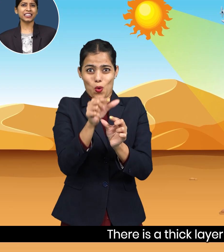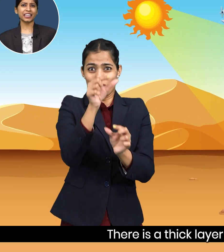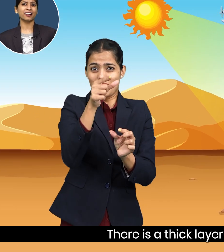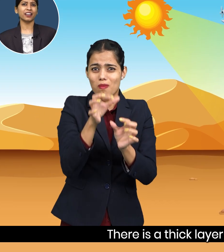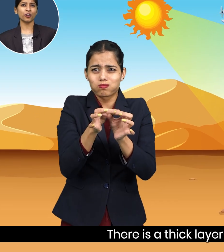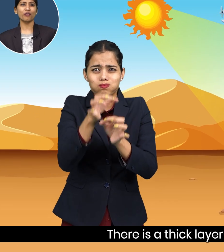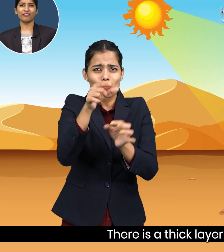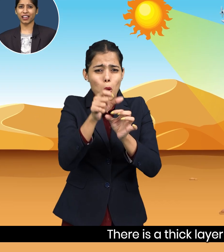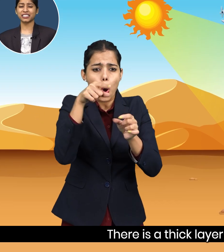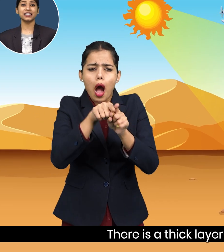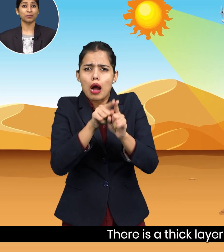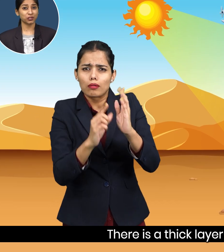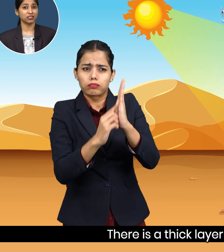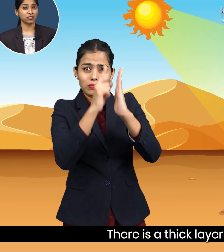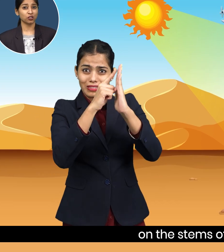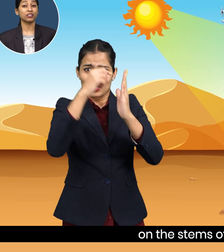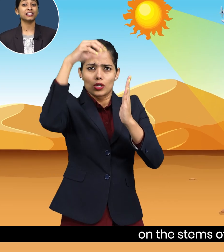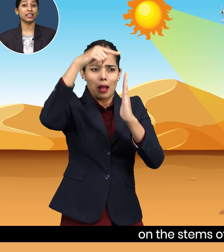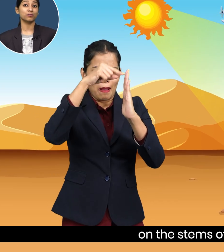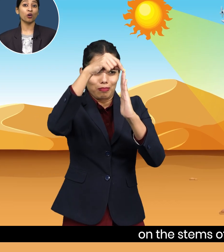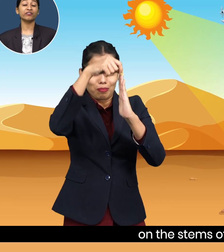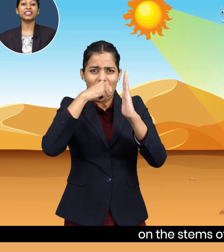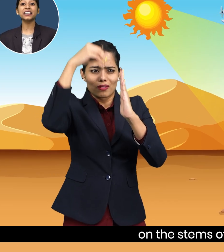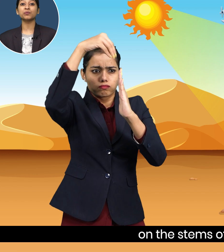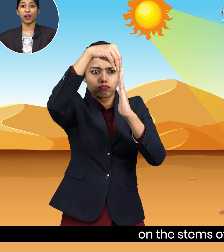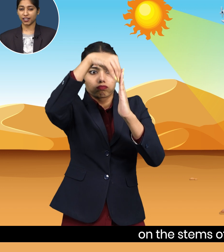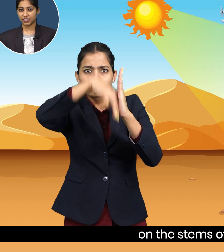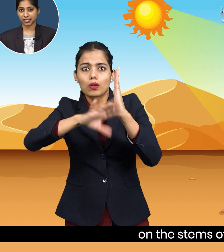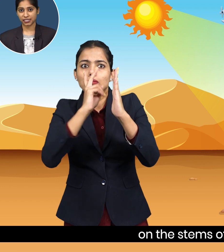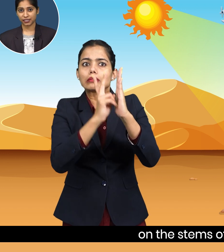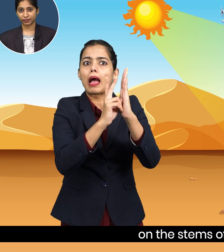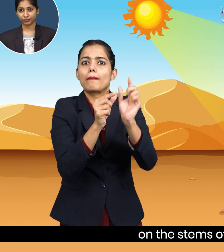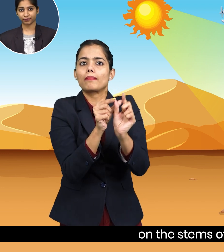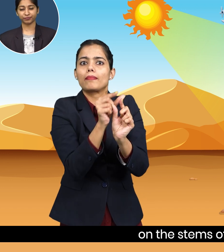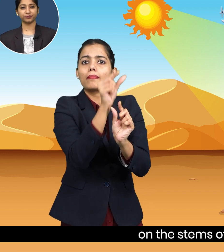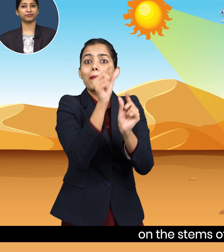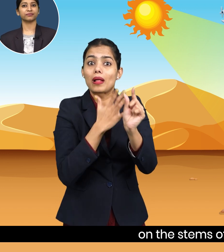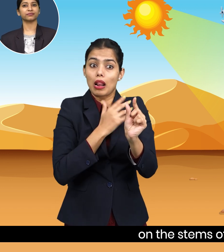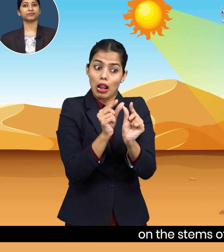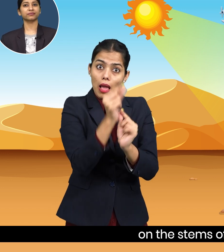There is a thick layer of waxy substance on the stems of these plants.